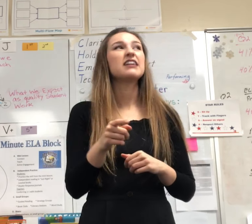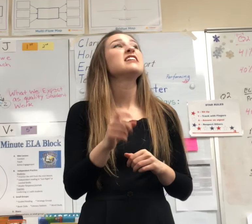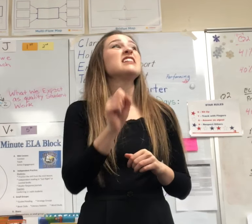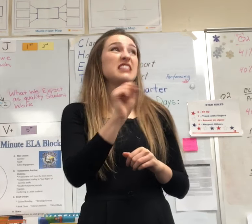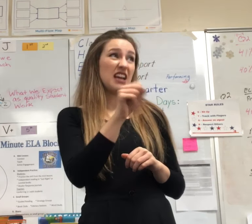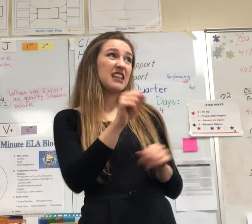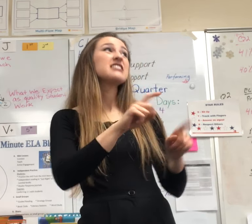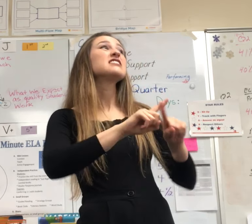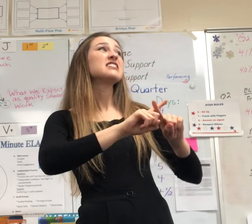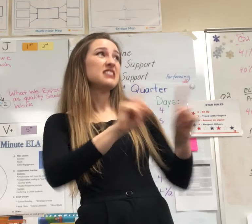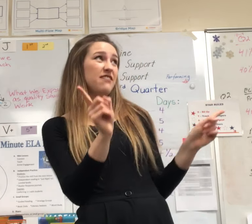the weight